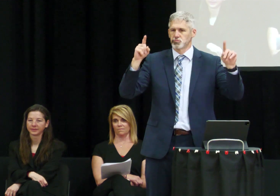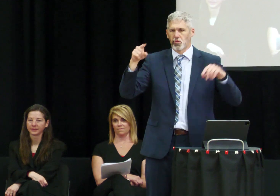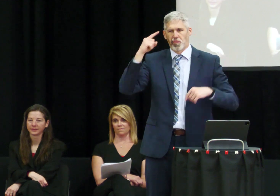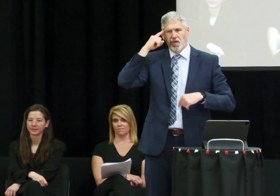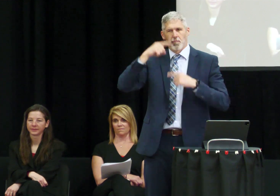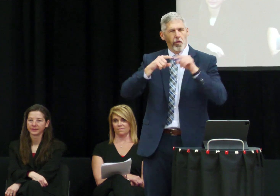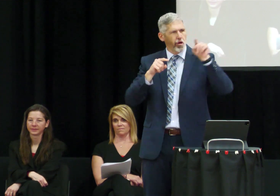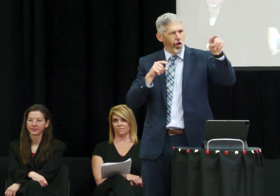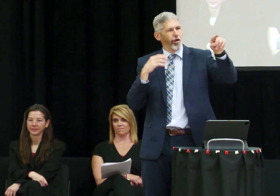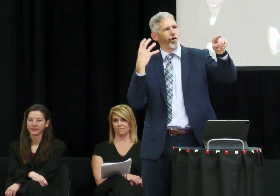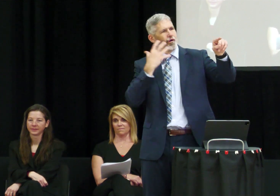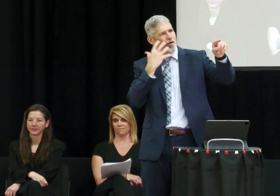world have accomplished,